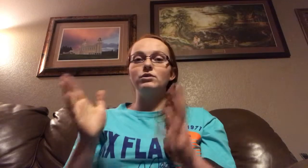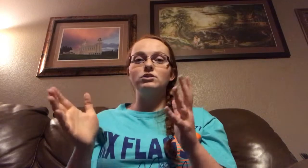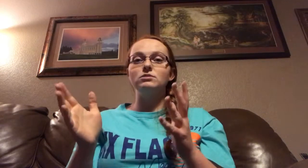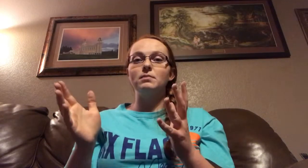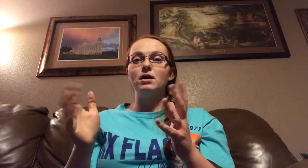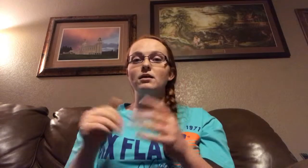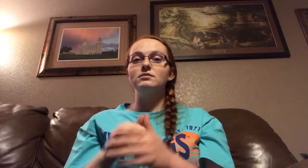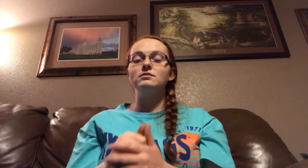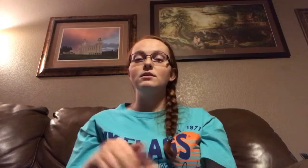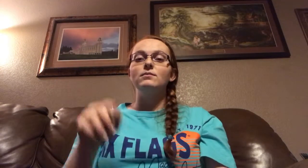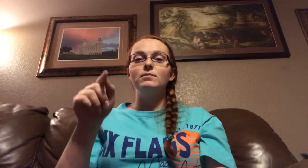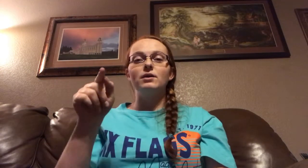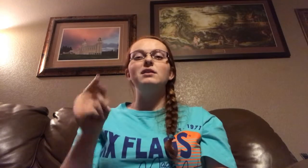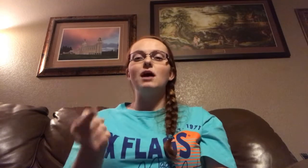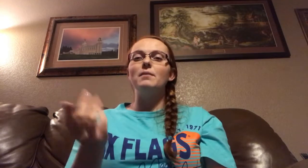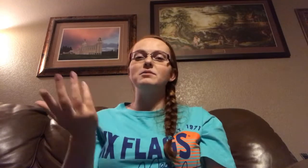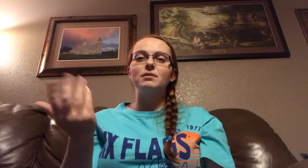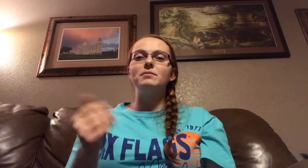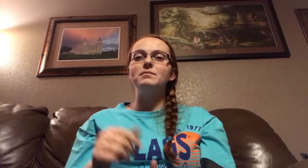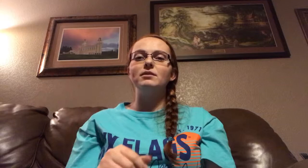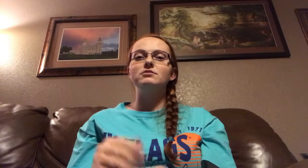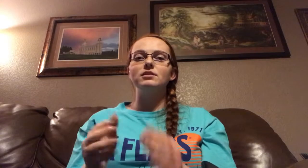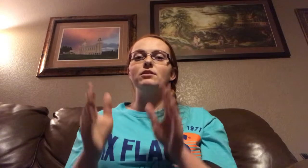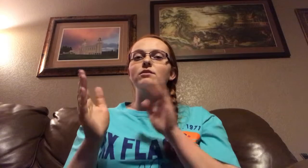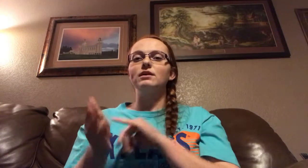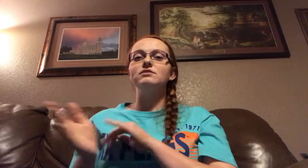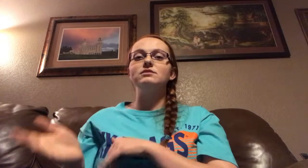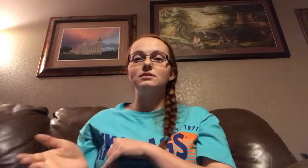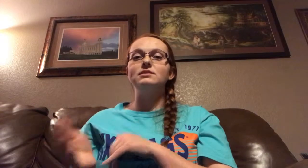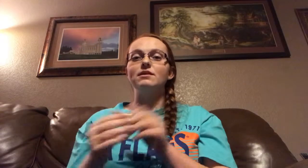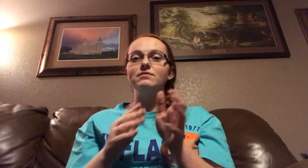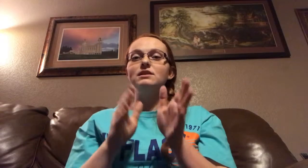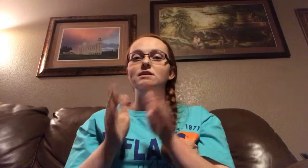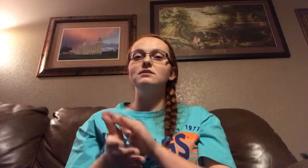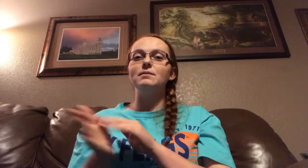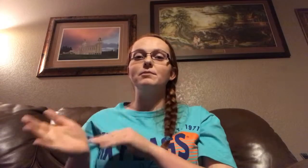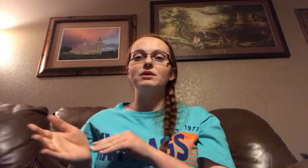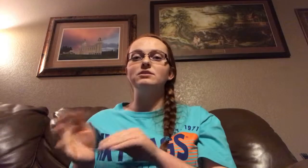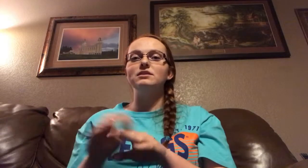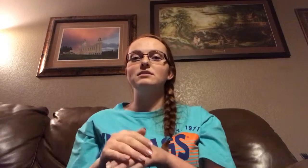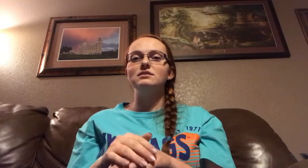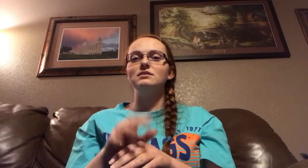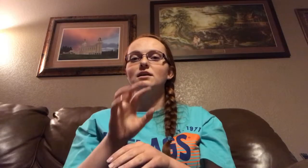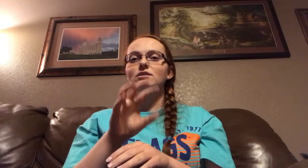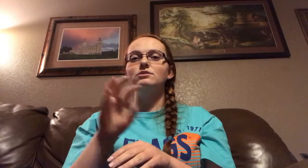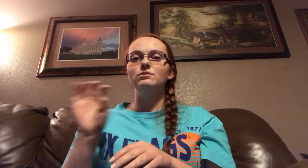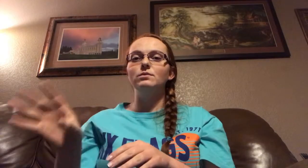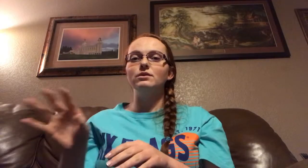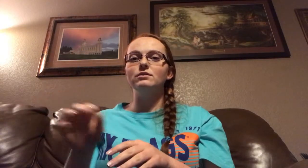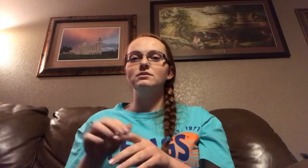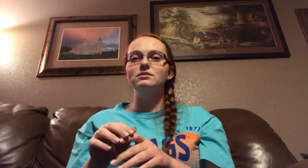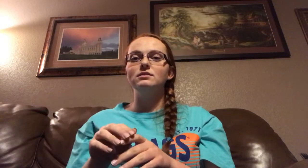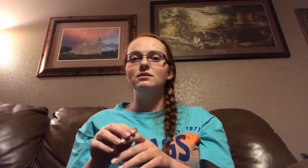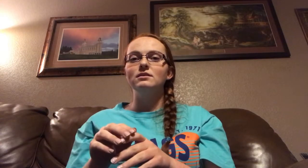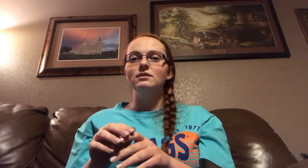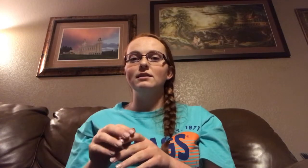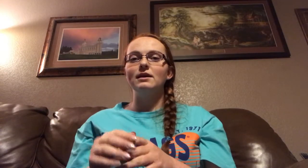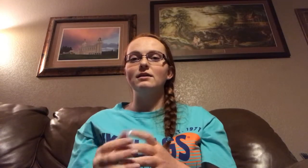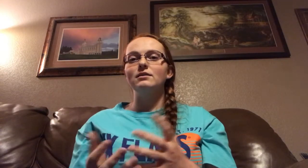can just pause, but comma is probably better so they know, okay, there's definite separation. This isn't like two words. Like